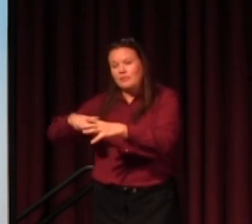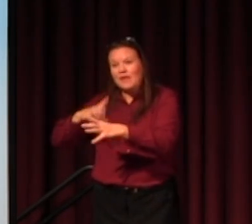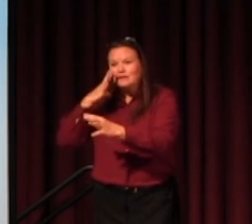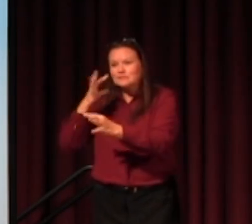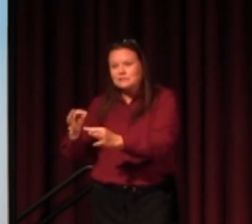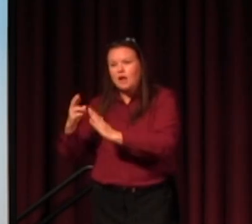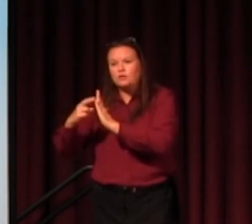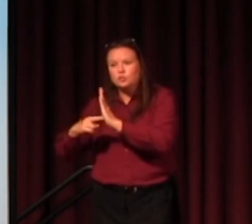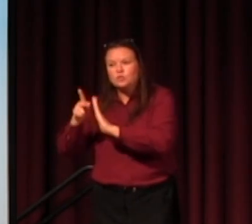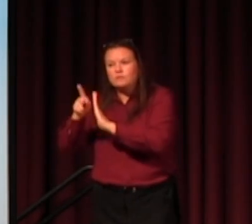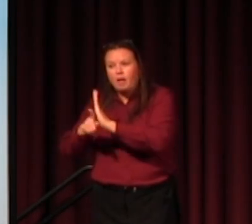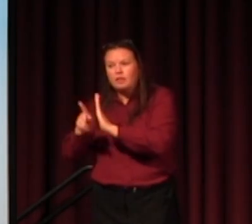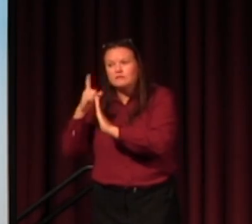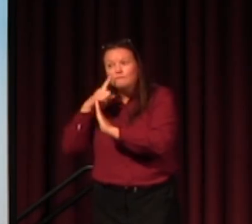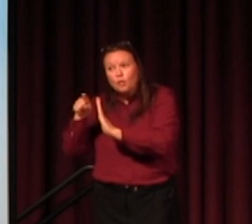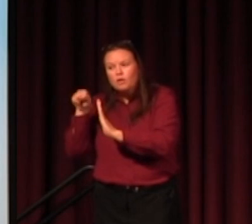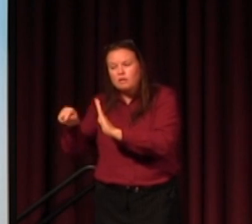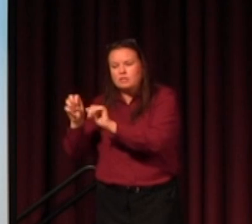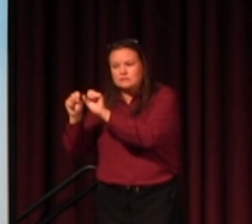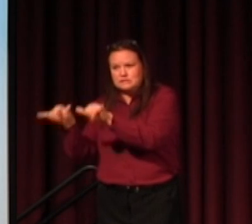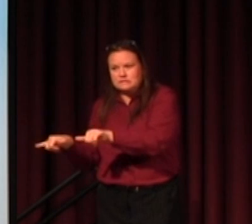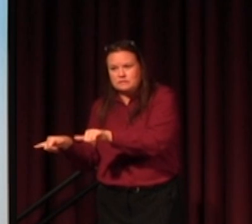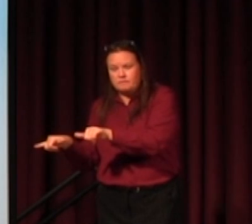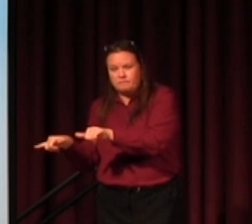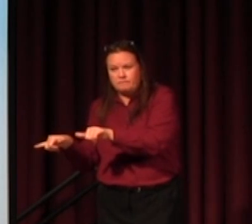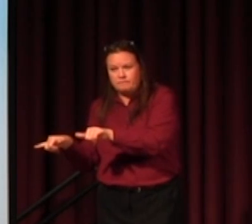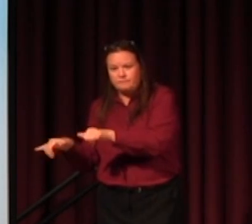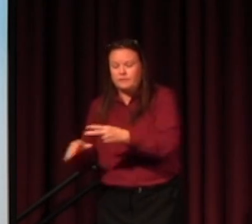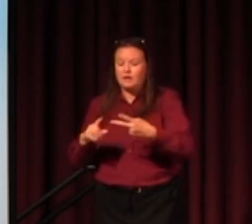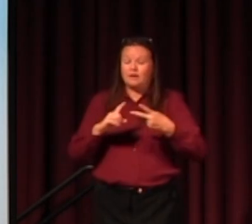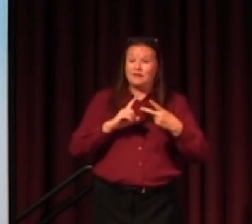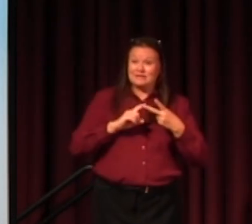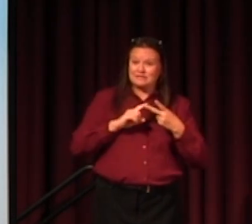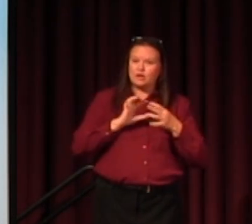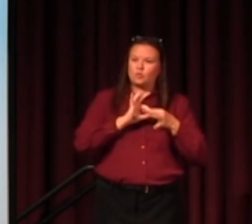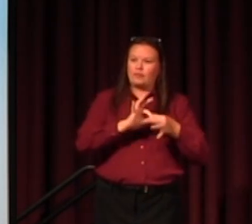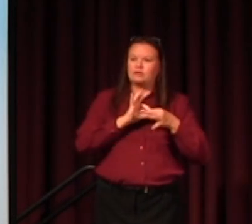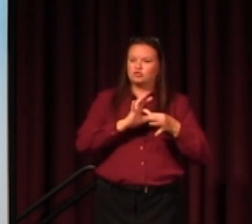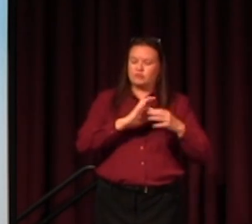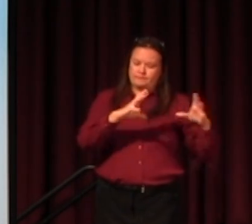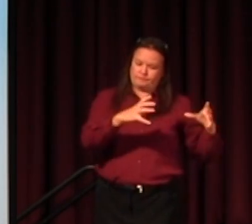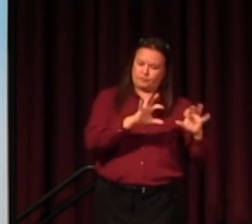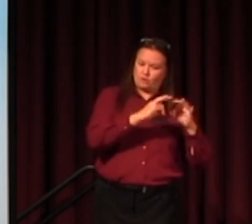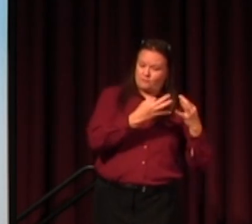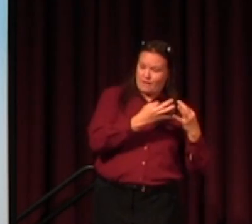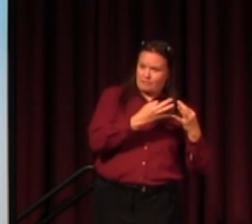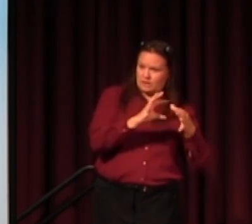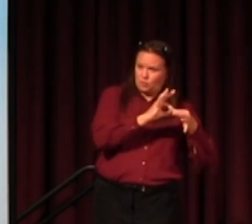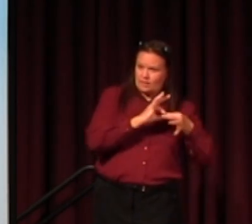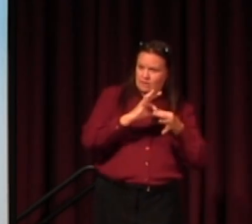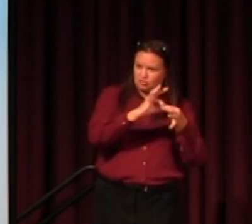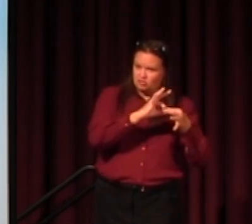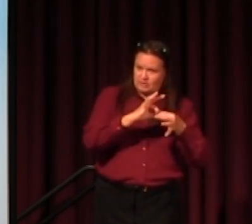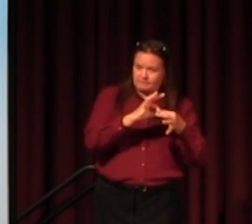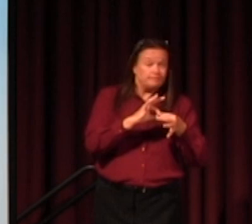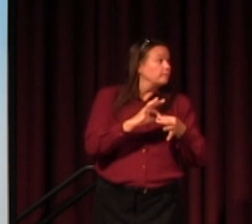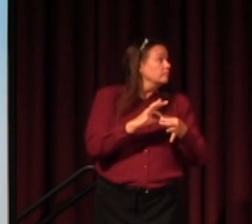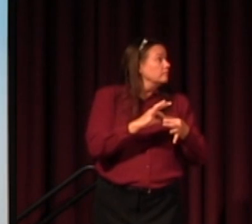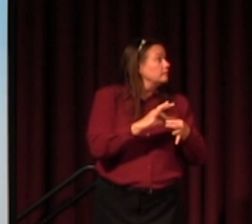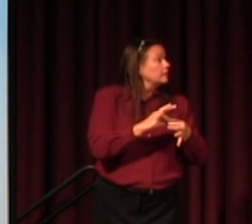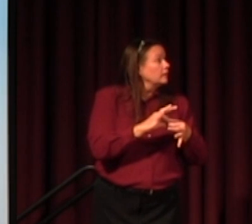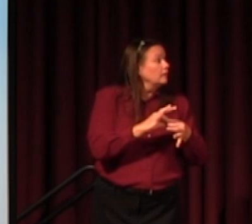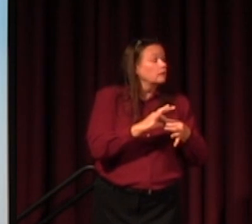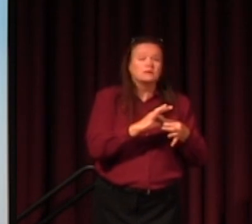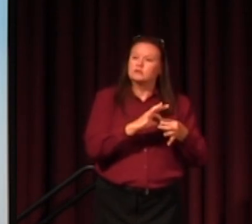Okay, so that's the first part of a system. Second is the relationships among the people in the system. So, in this one, we have